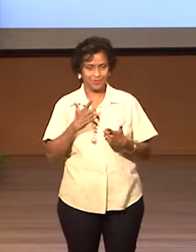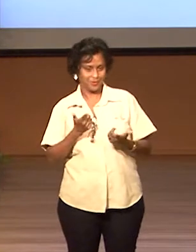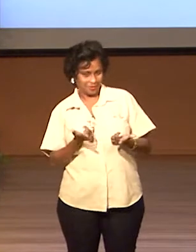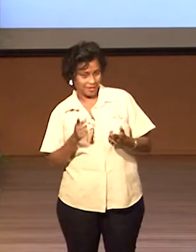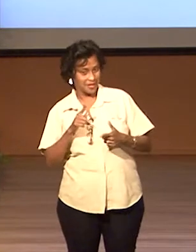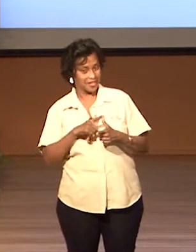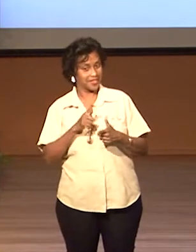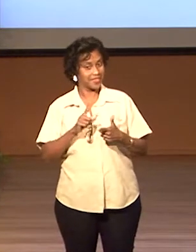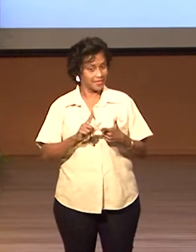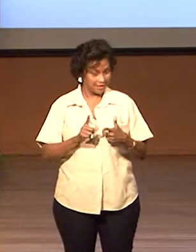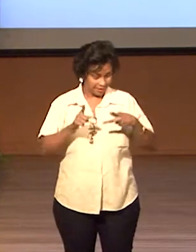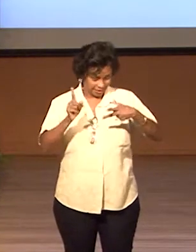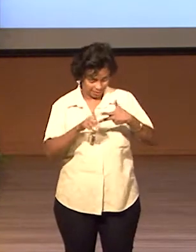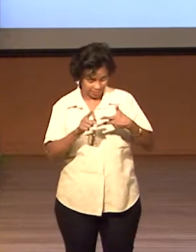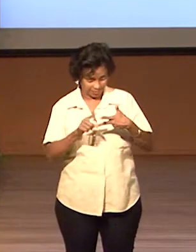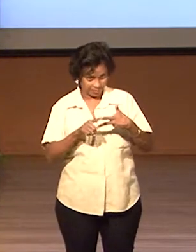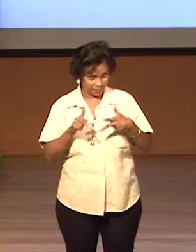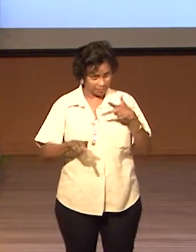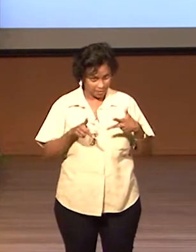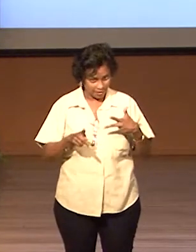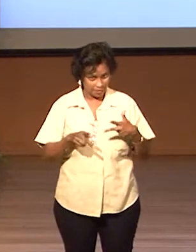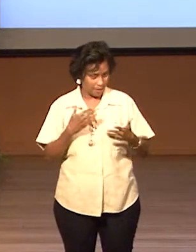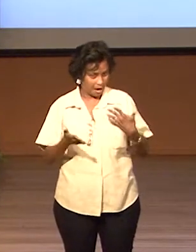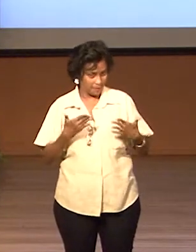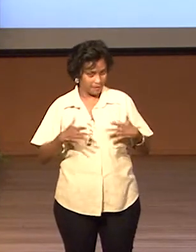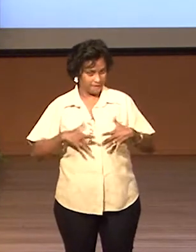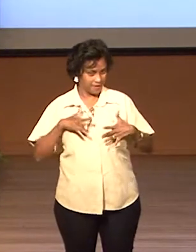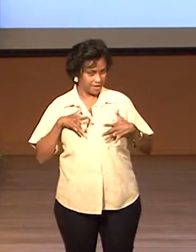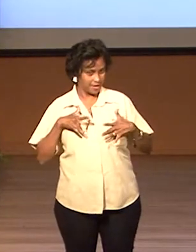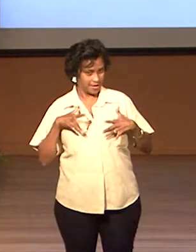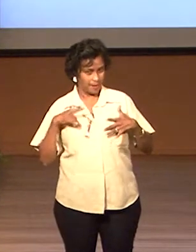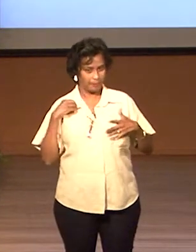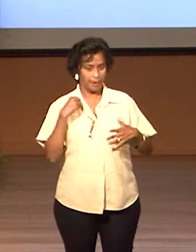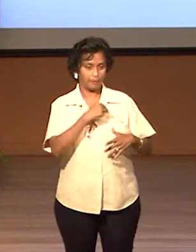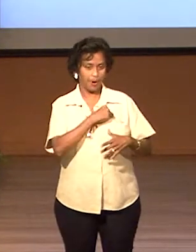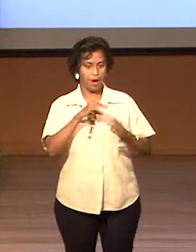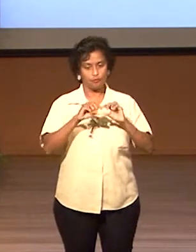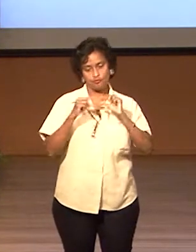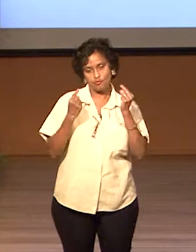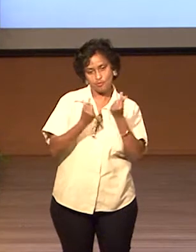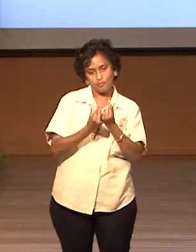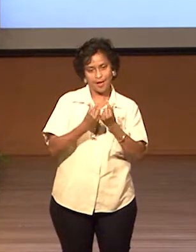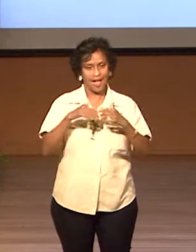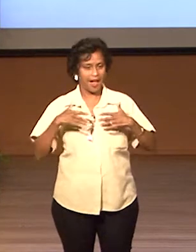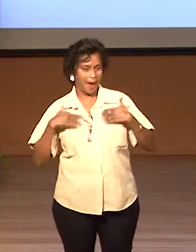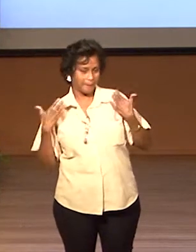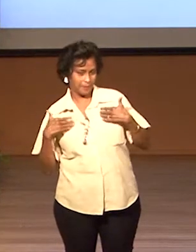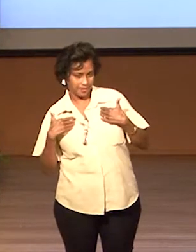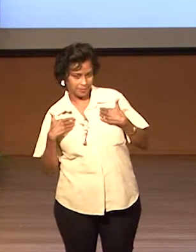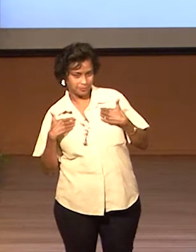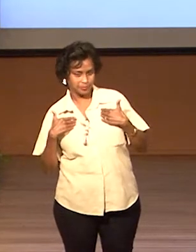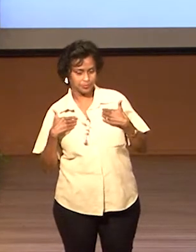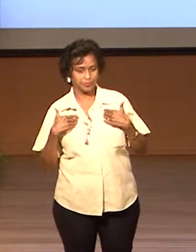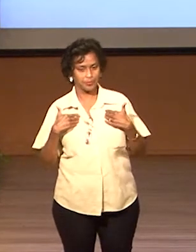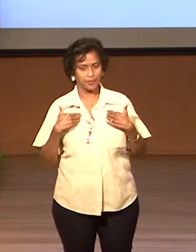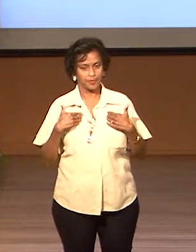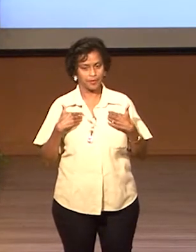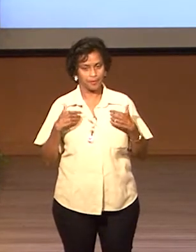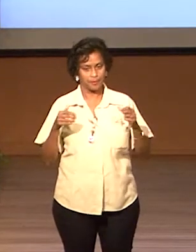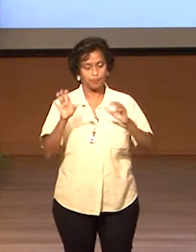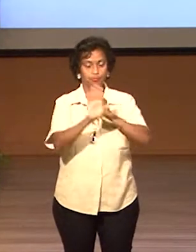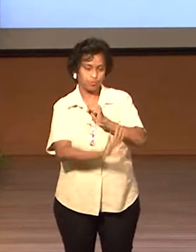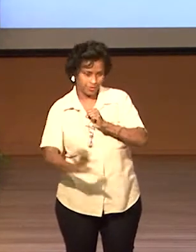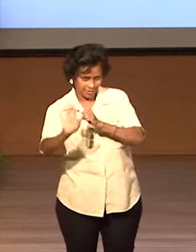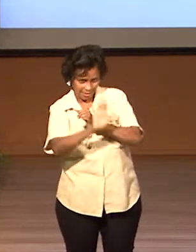they feel by just being a member of a group, they're able to be protected. And of course, there are those who are destructive, who lash out at other groups and try to keep